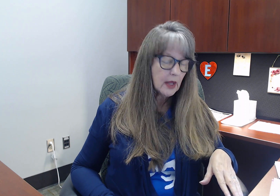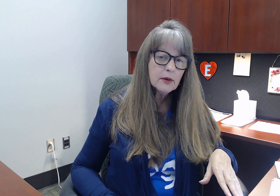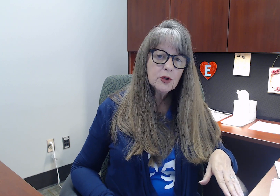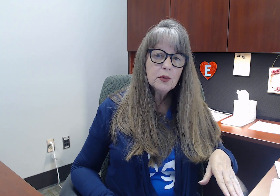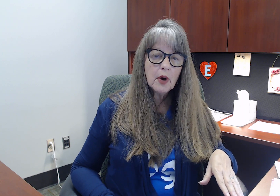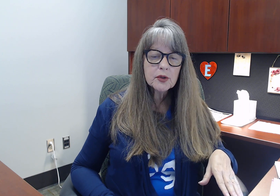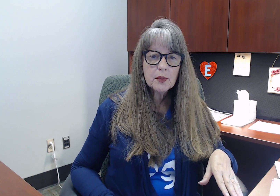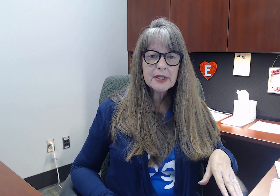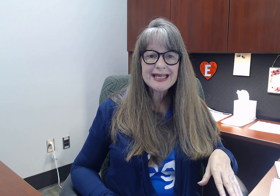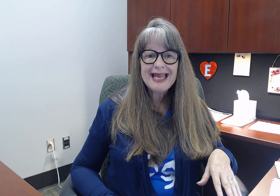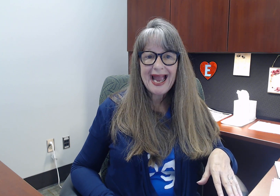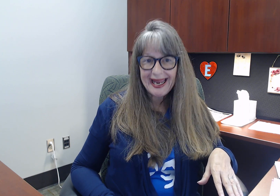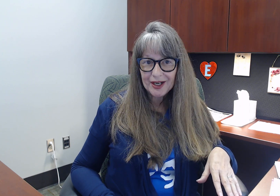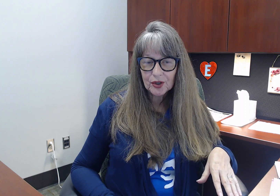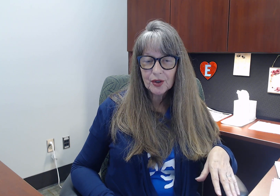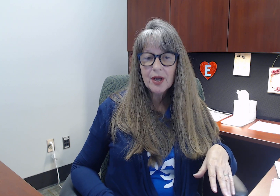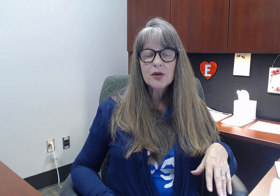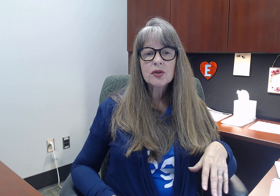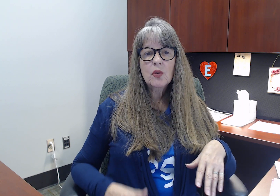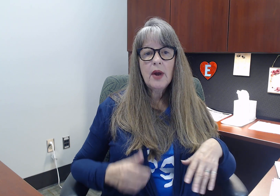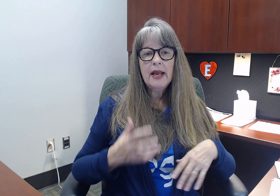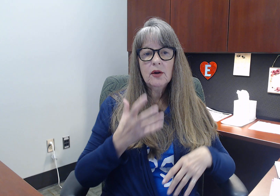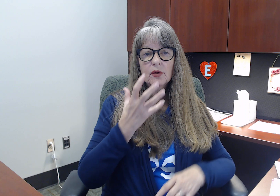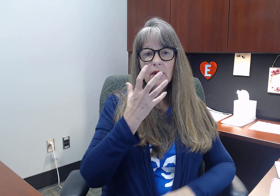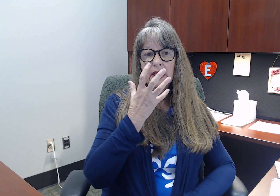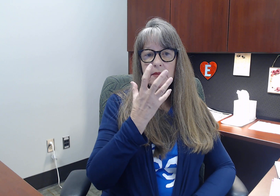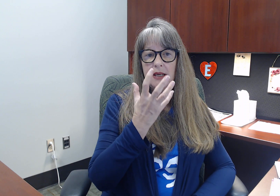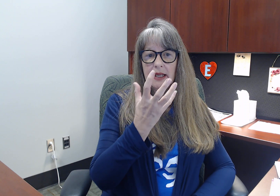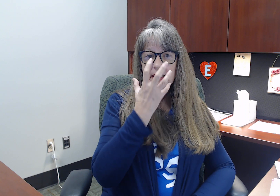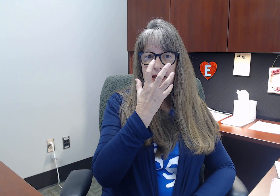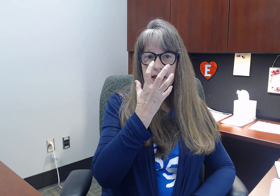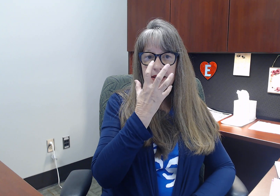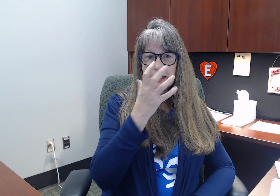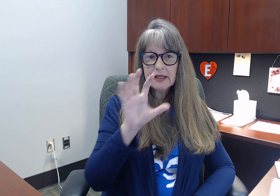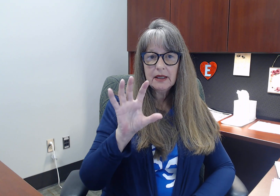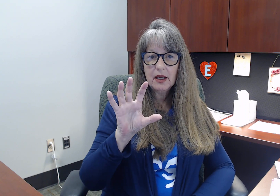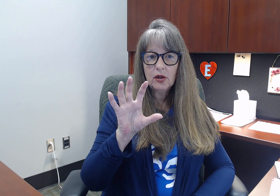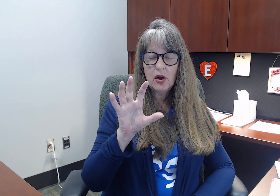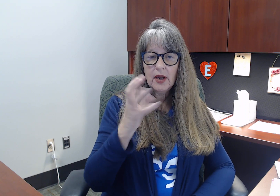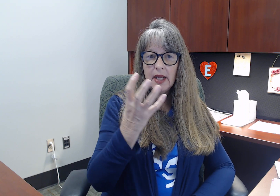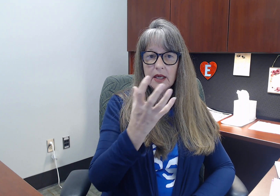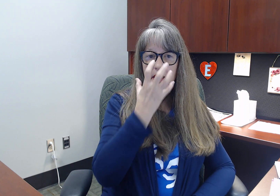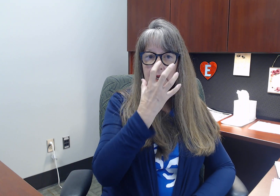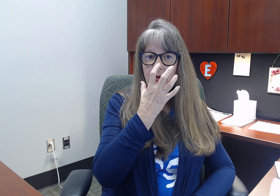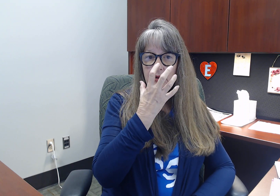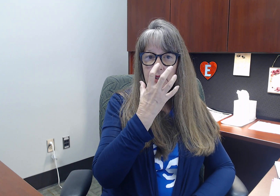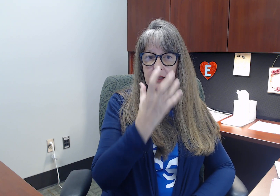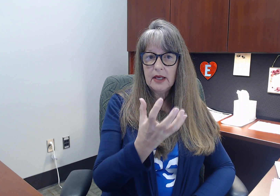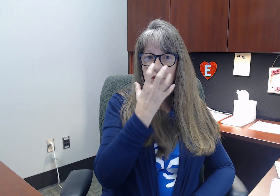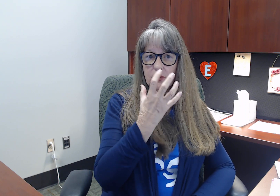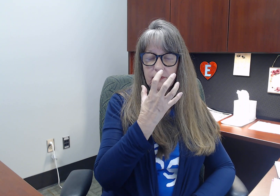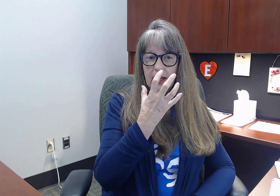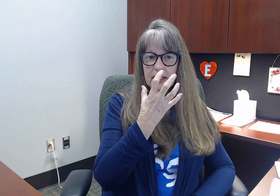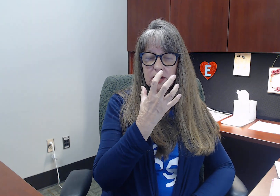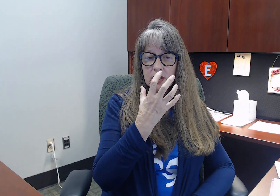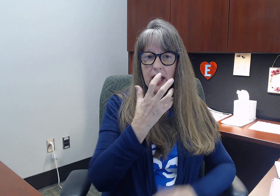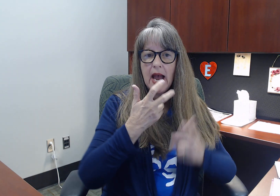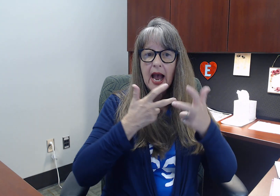You also want to see anger. So anger, it can be like this, a claw hand, either like that on their face. I